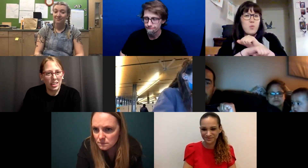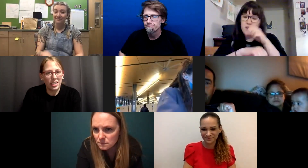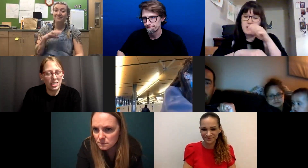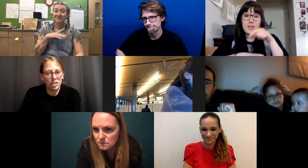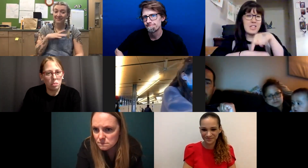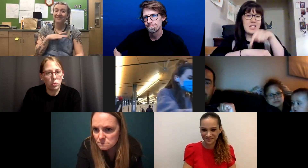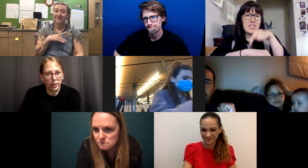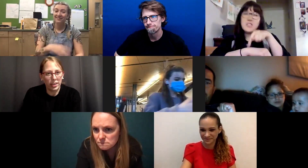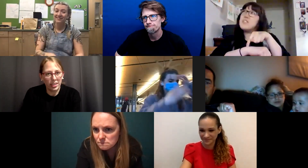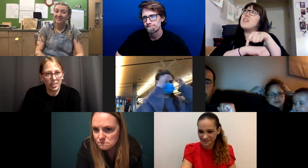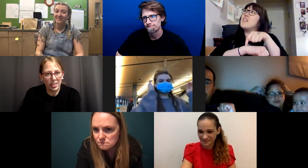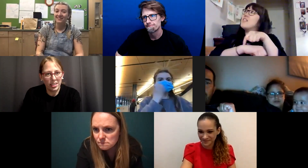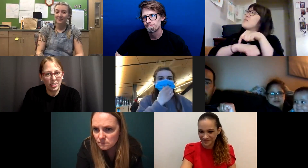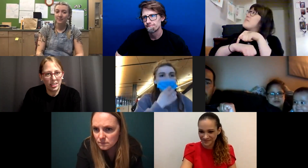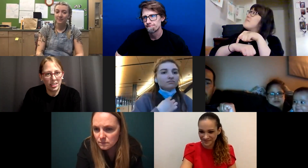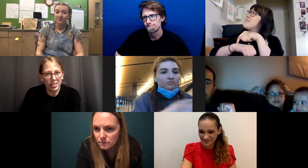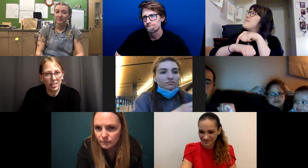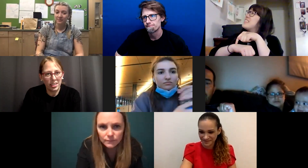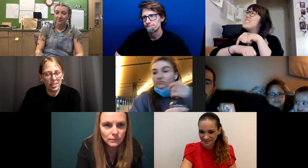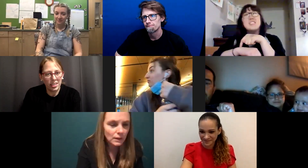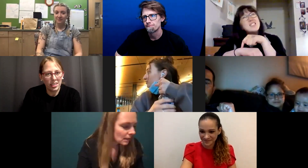And I teach in the morning.